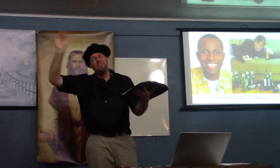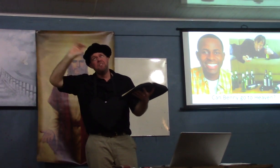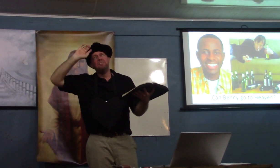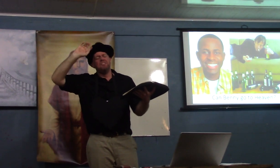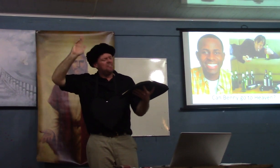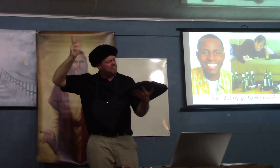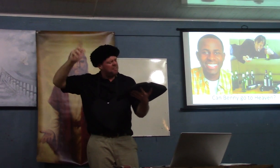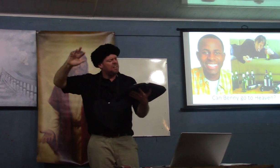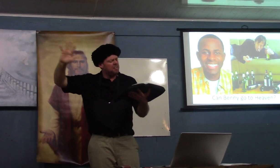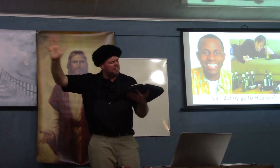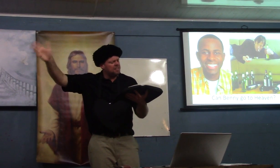Bible.